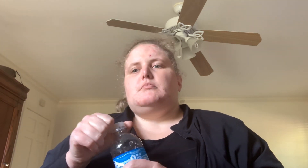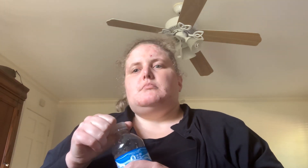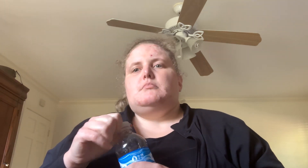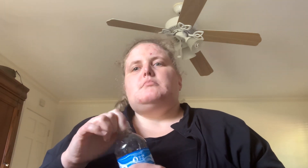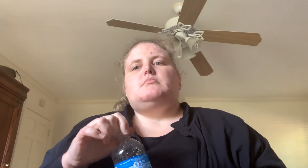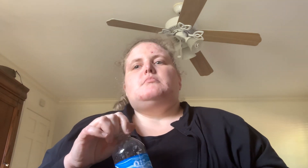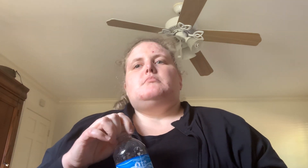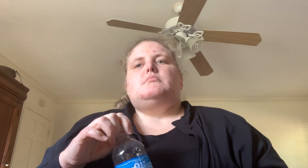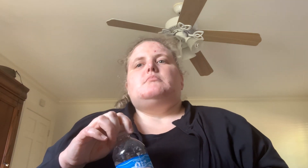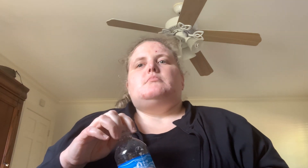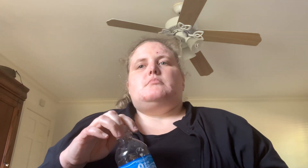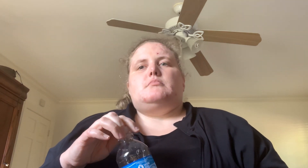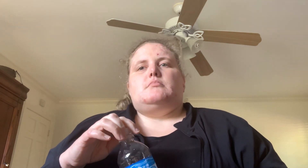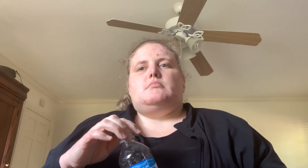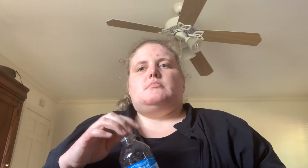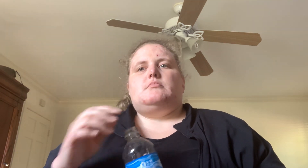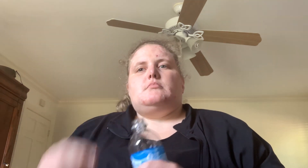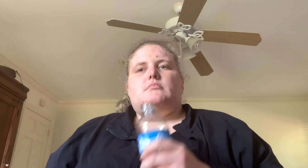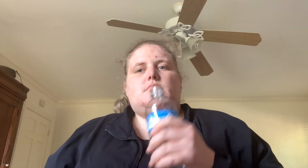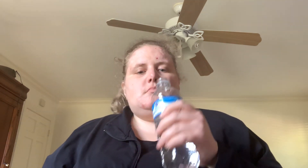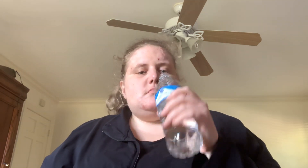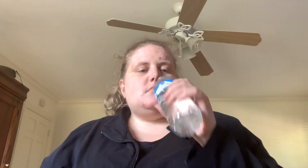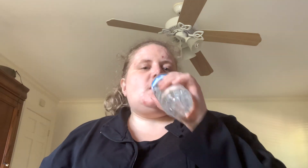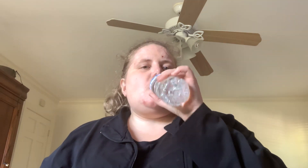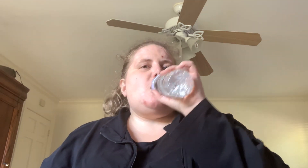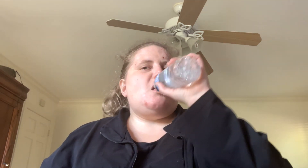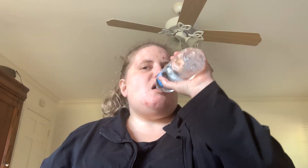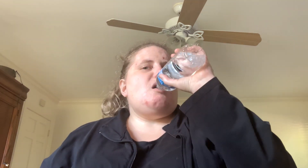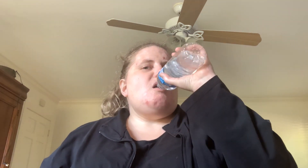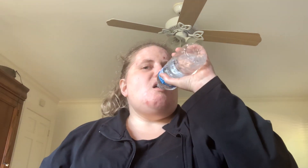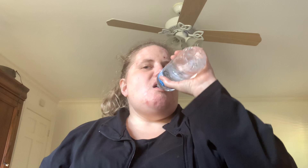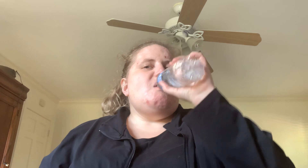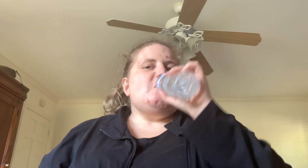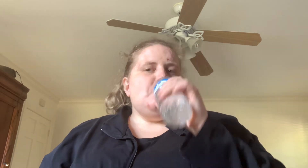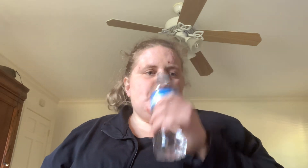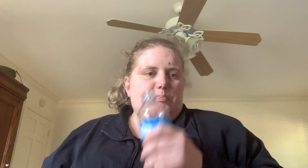get a little better at that. All right, so let's do a different reaction.